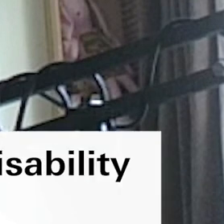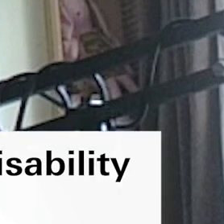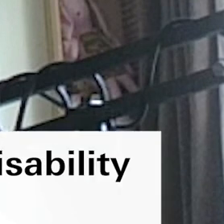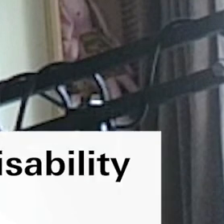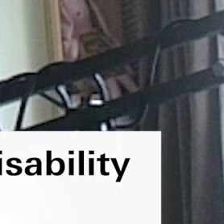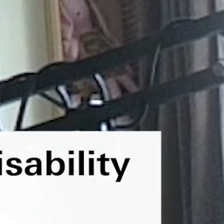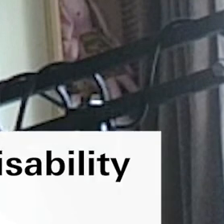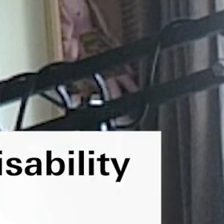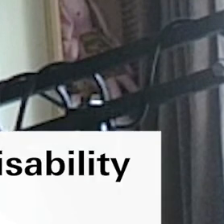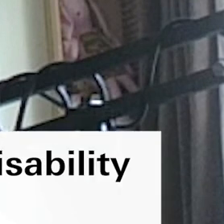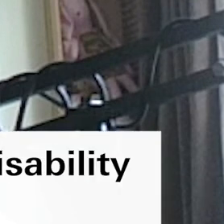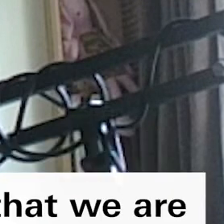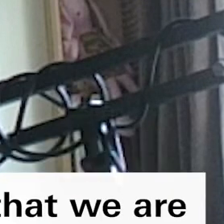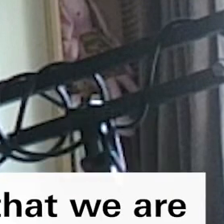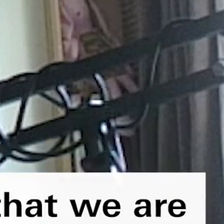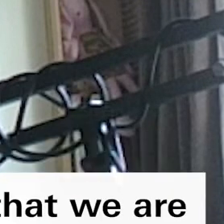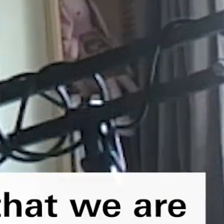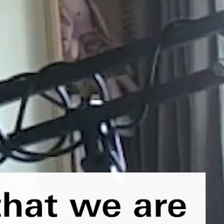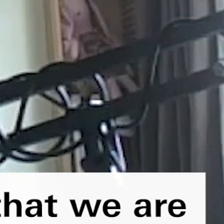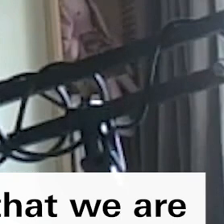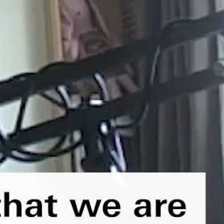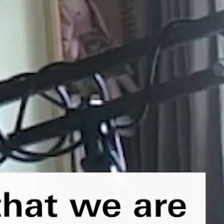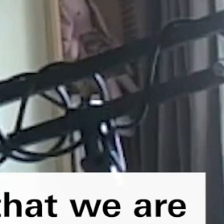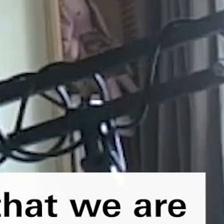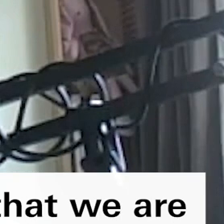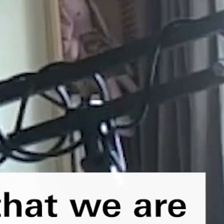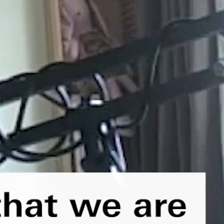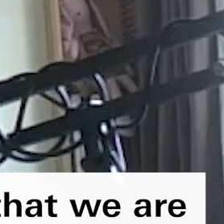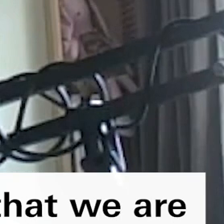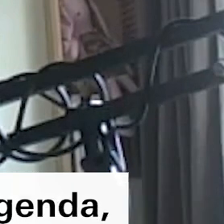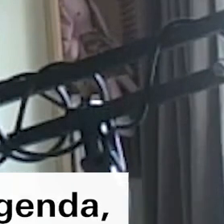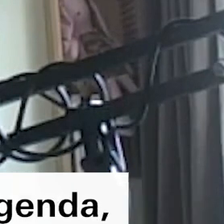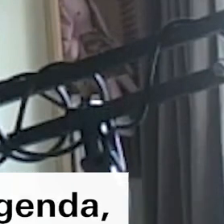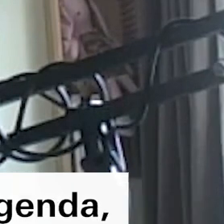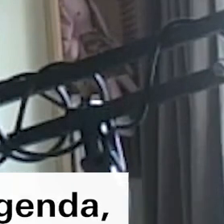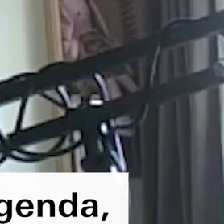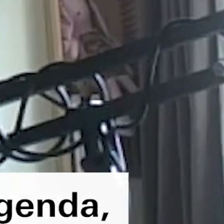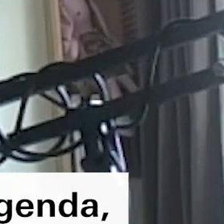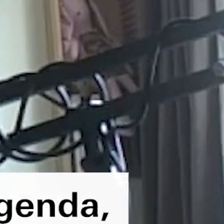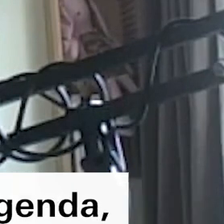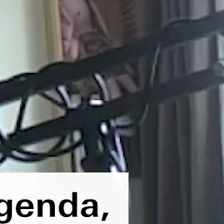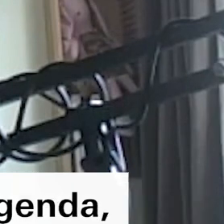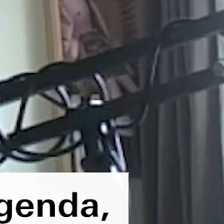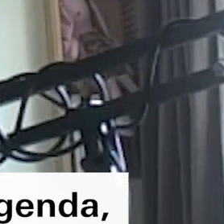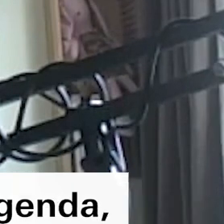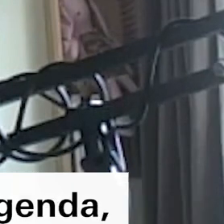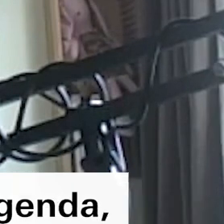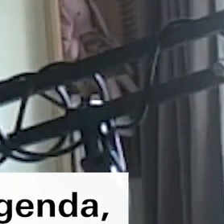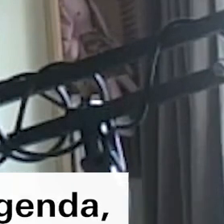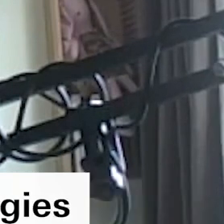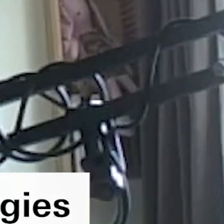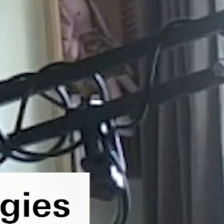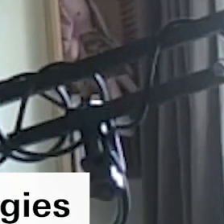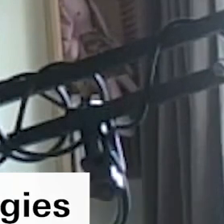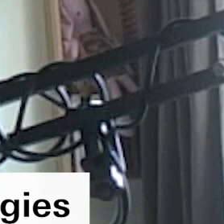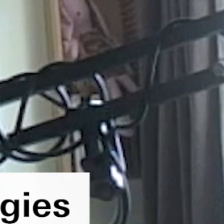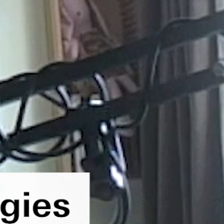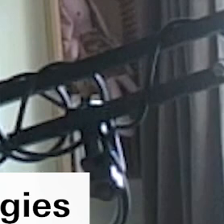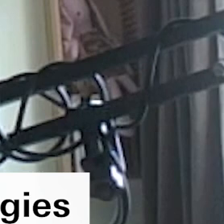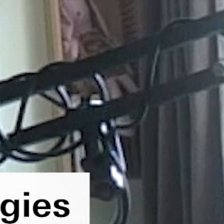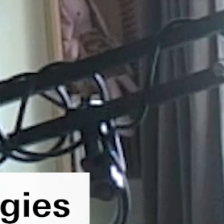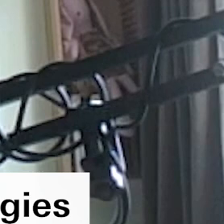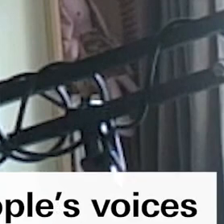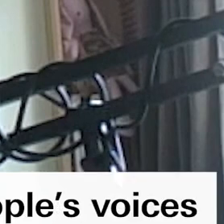within disability activism, how that can affect the things that we are doing as part of our main agendas or part of our